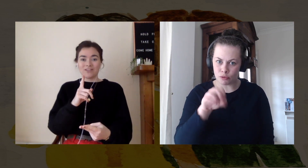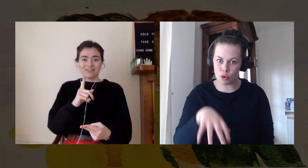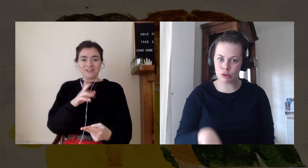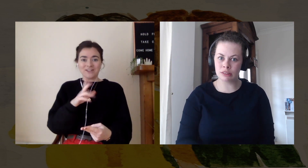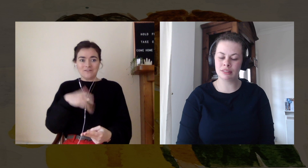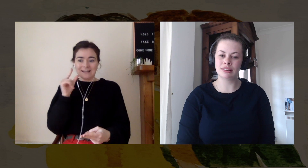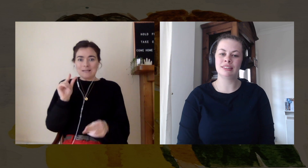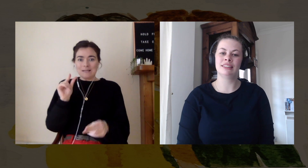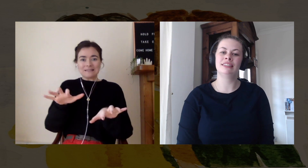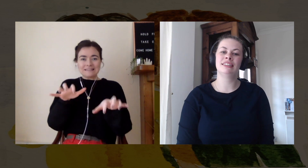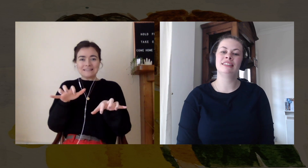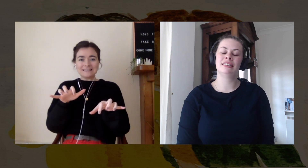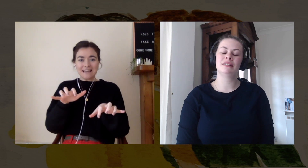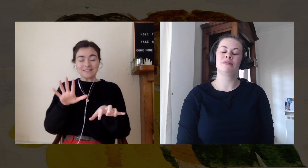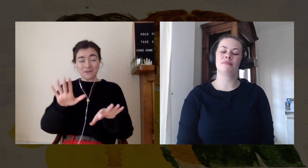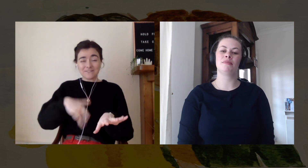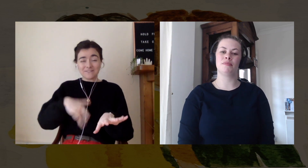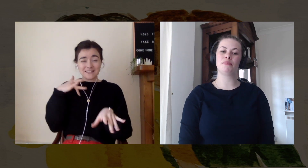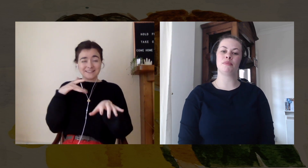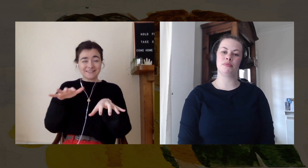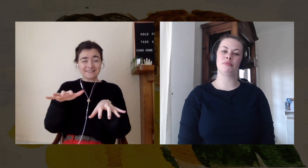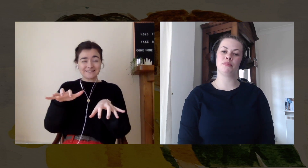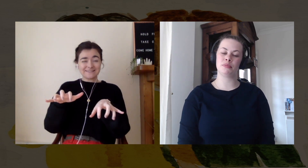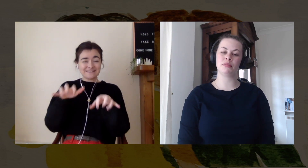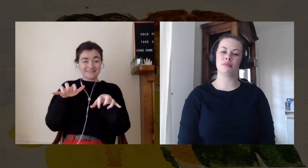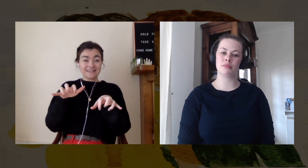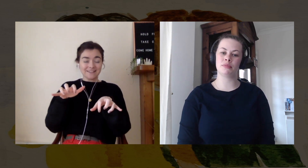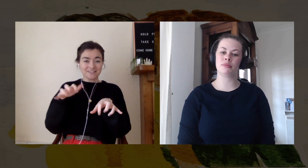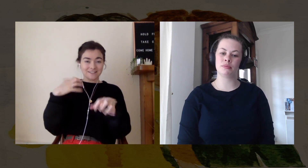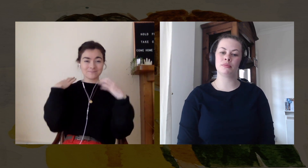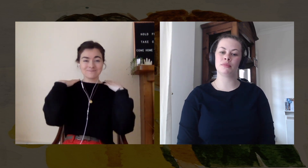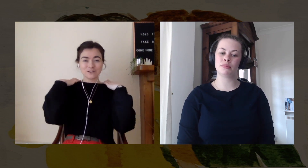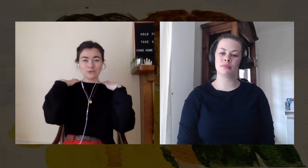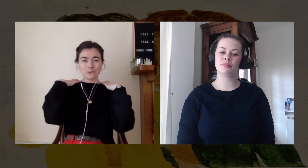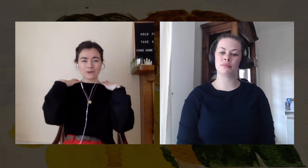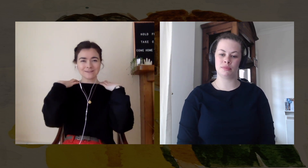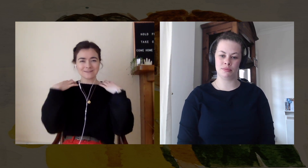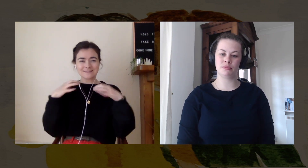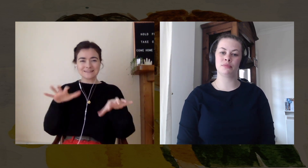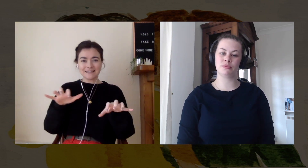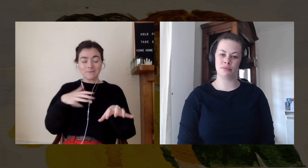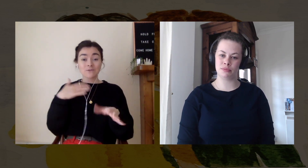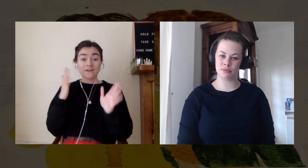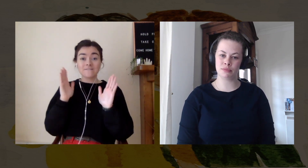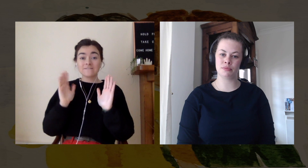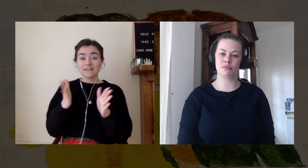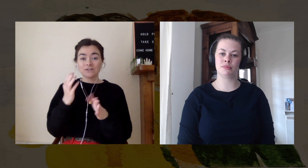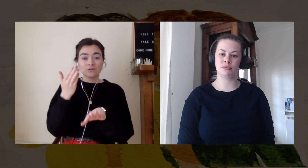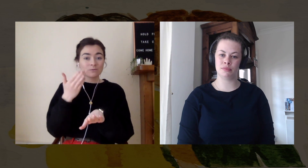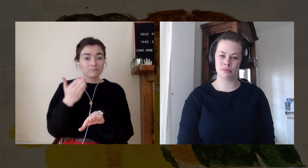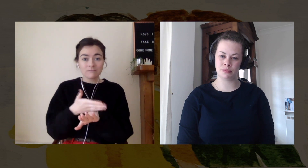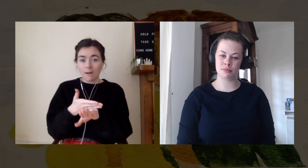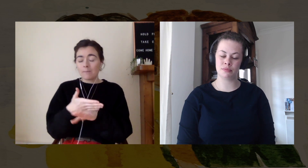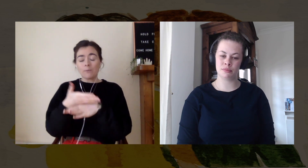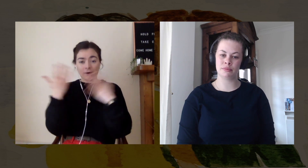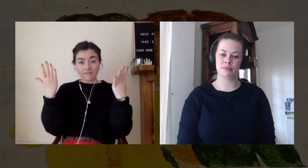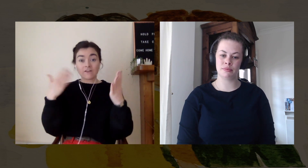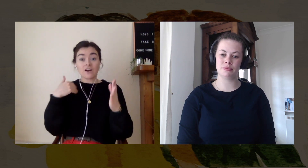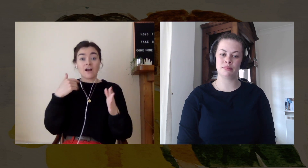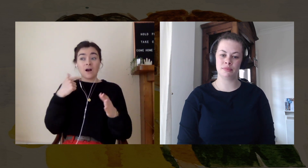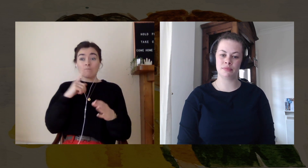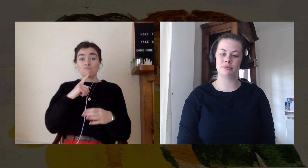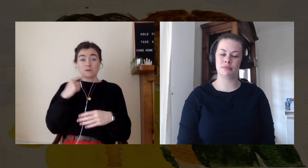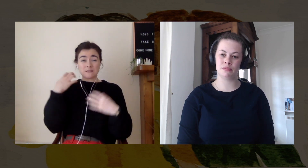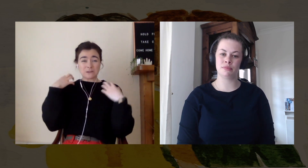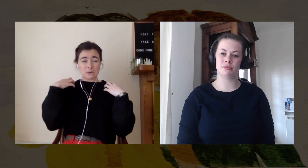tension would really affect my shoulders. So I would finish work and my shoulders would just be so tense and